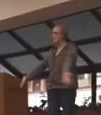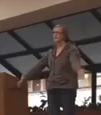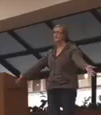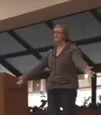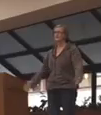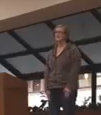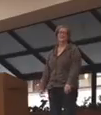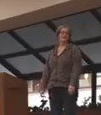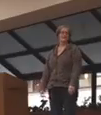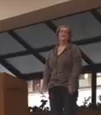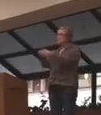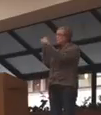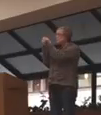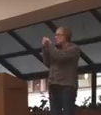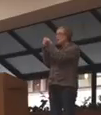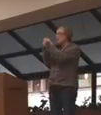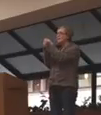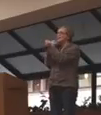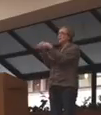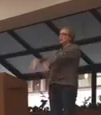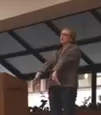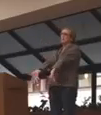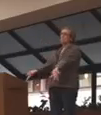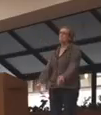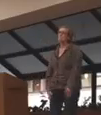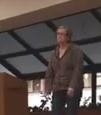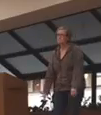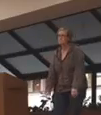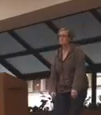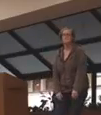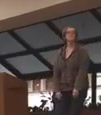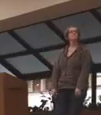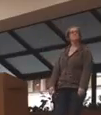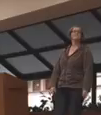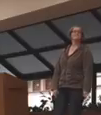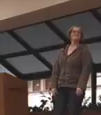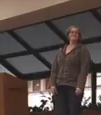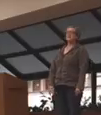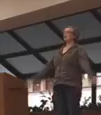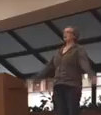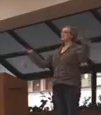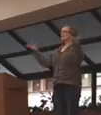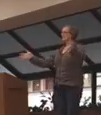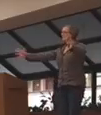good, skilled people in this field. We need to support each other before we lose them.